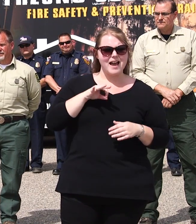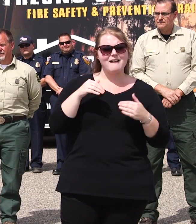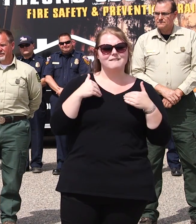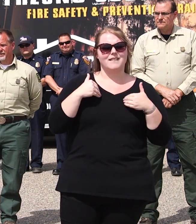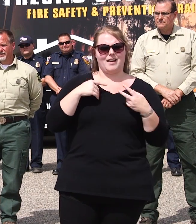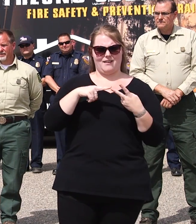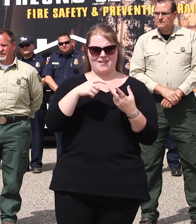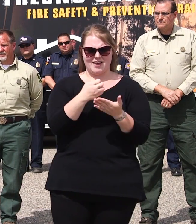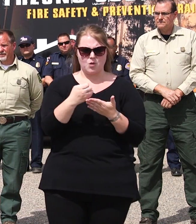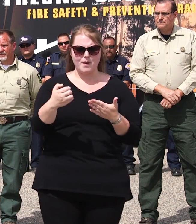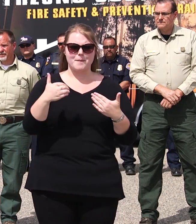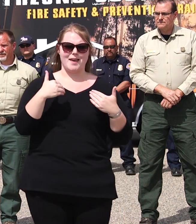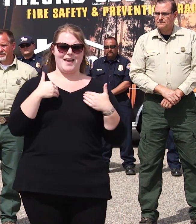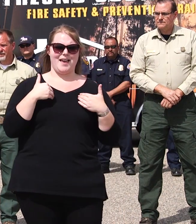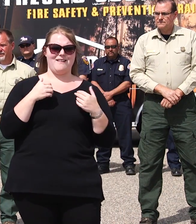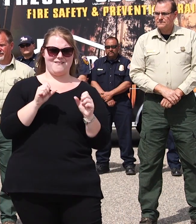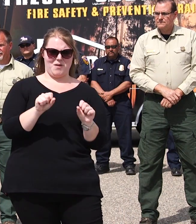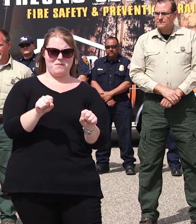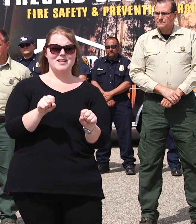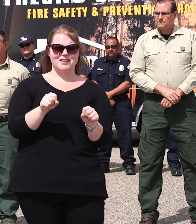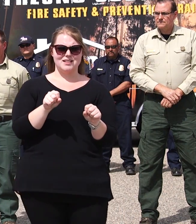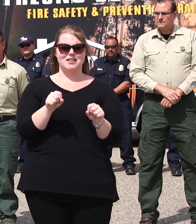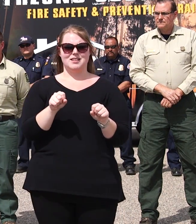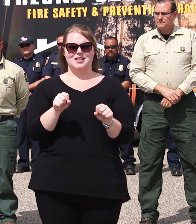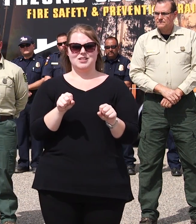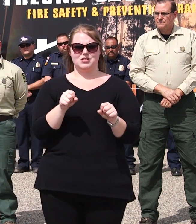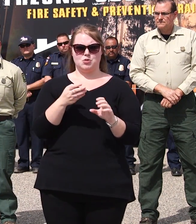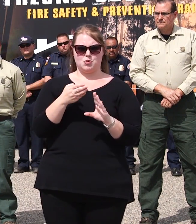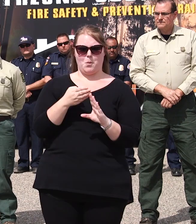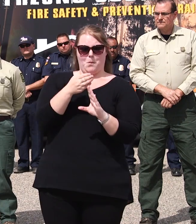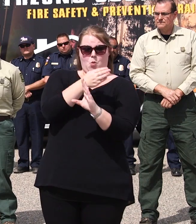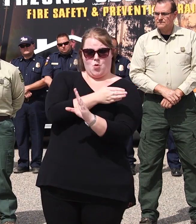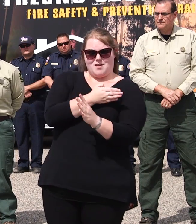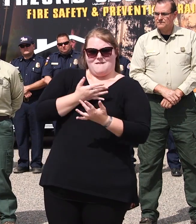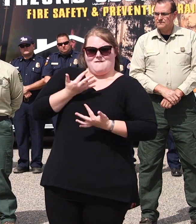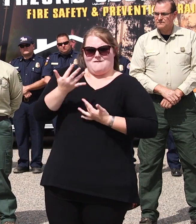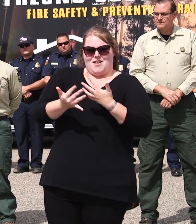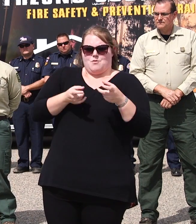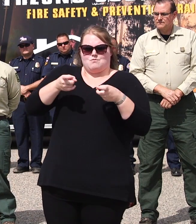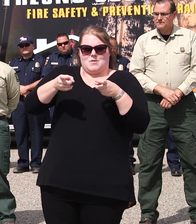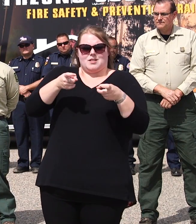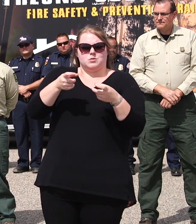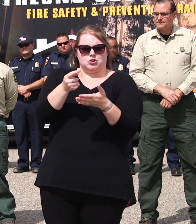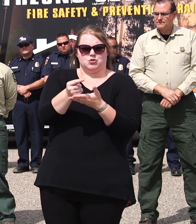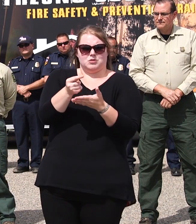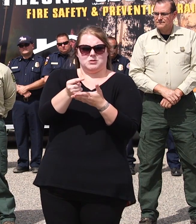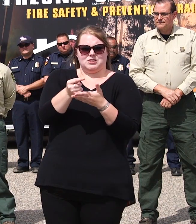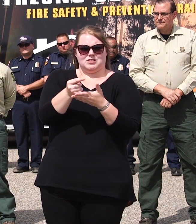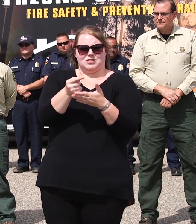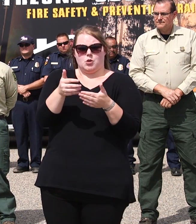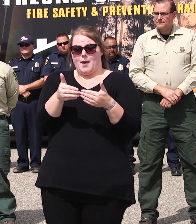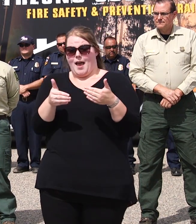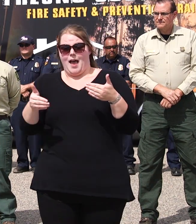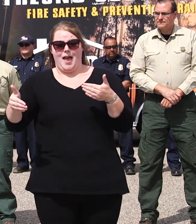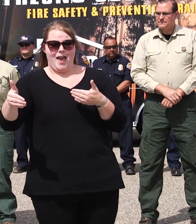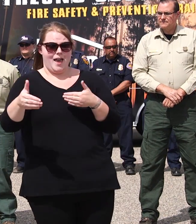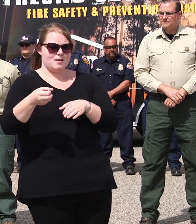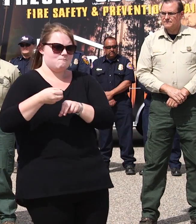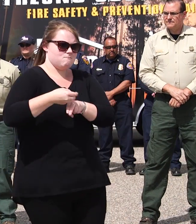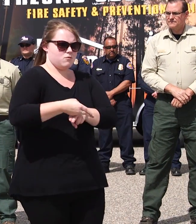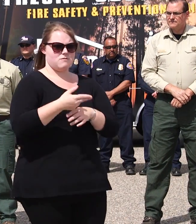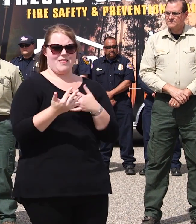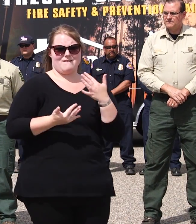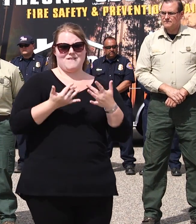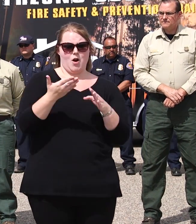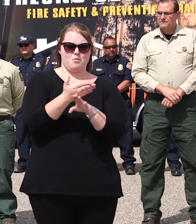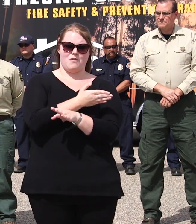the equipment and the capabilities to do pre-fire management treatment, to get ahead of wildfires and